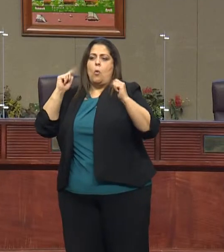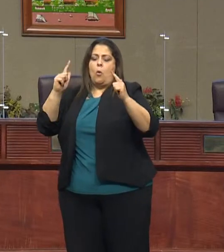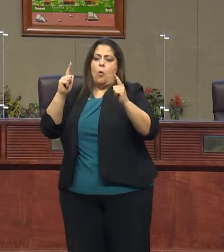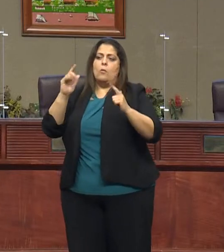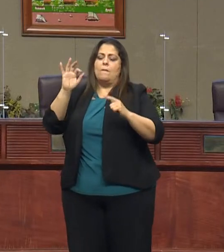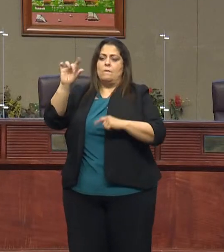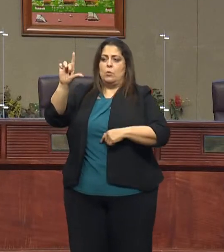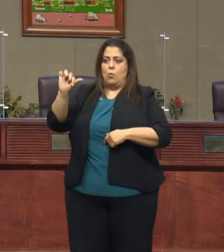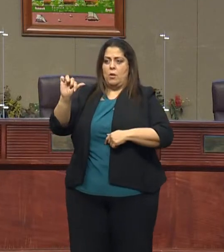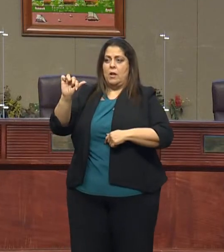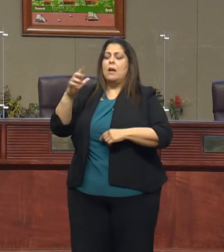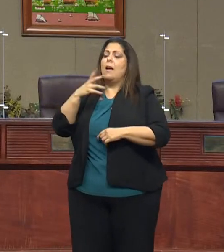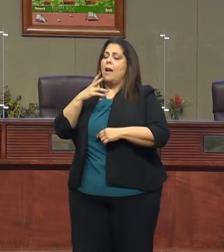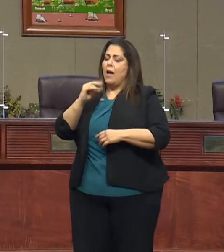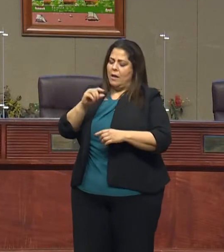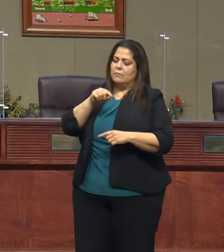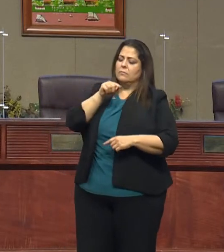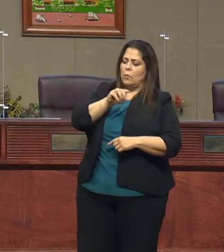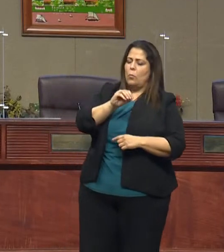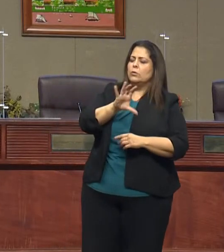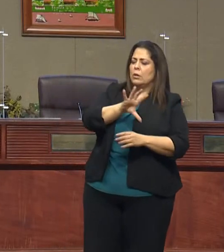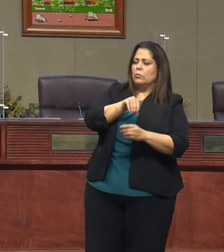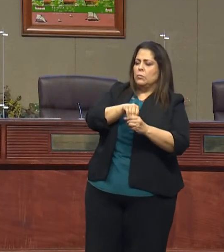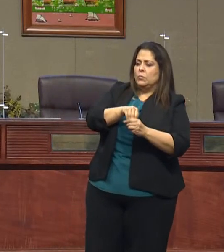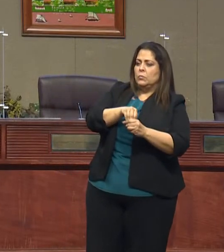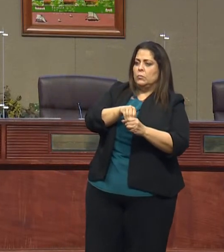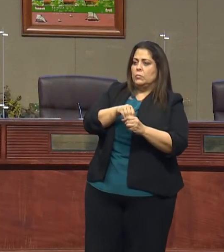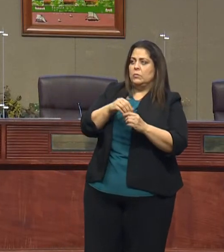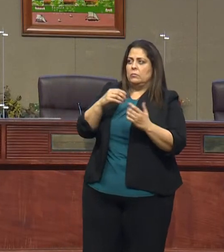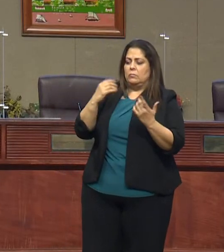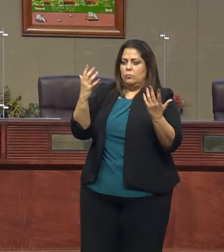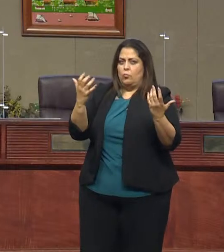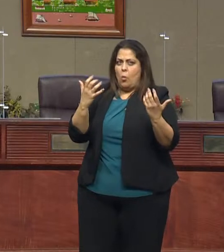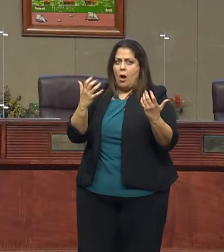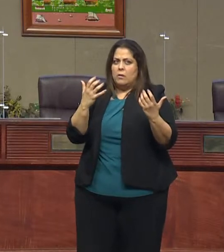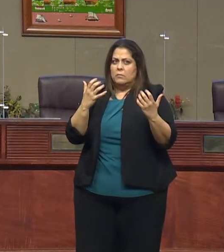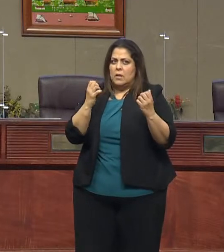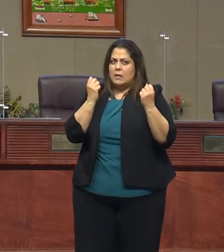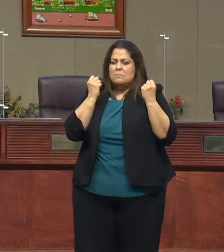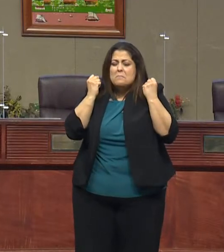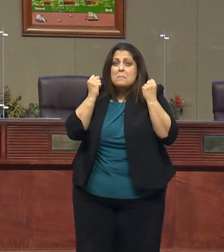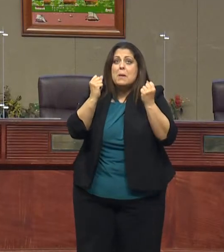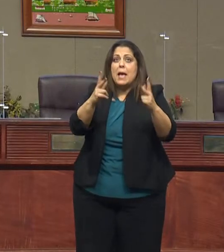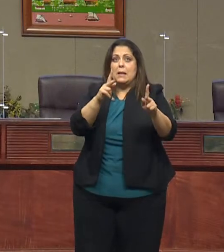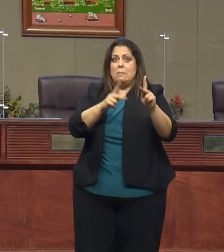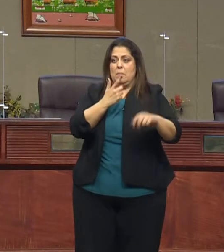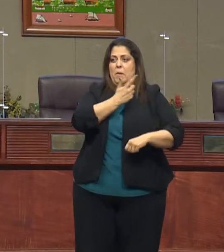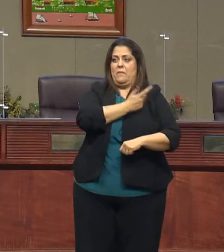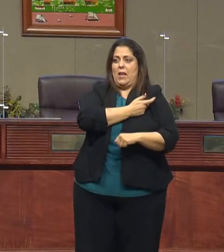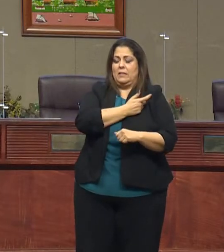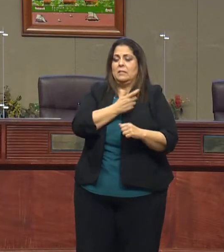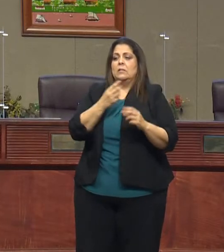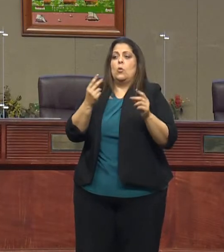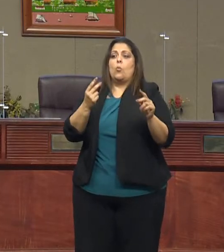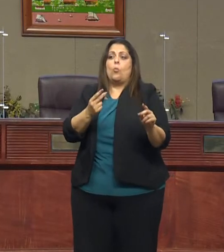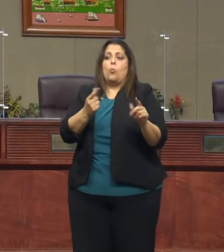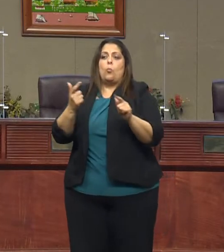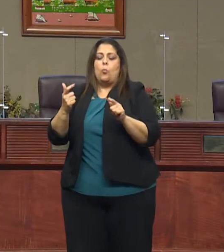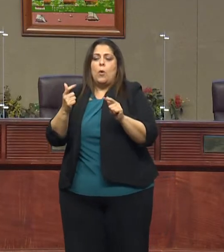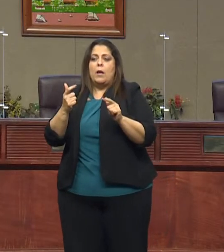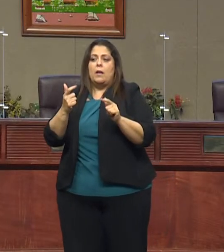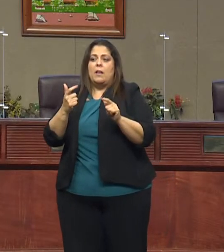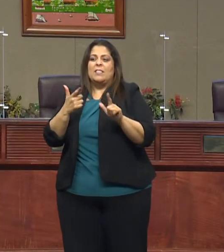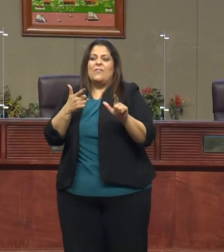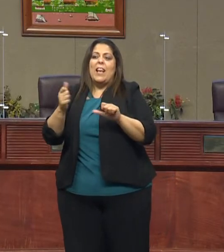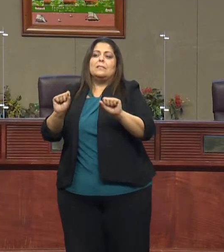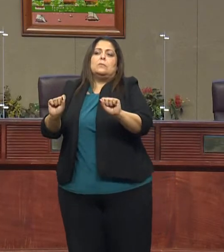Orange County, and that is to get as many people vaccinated as quickly as we can, given the supply, and that's what we're going